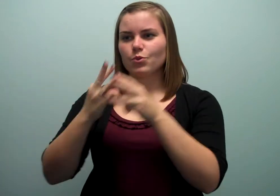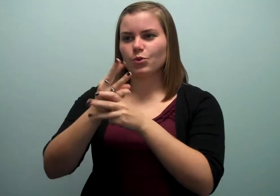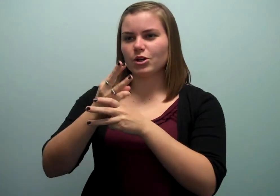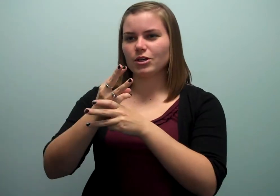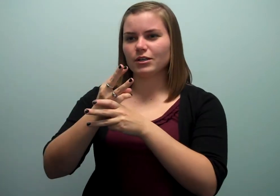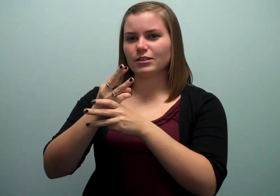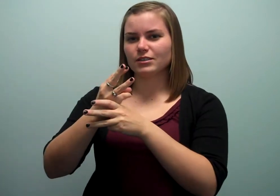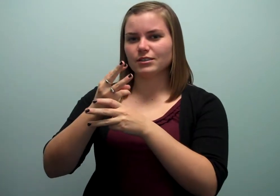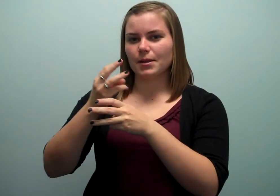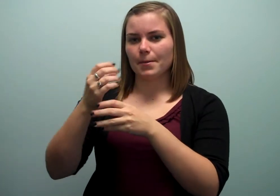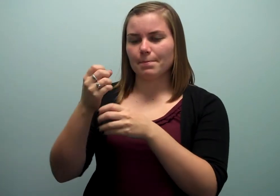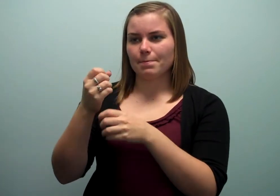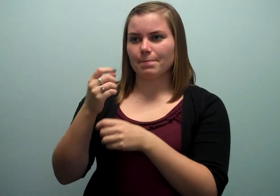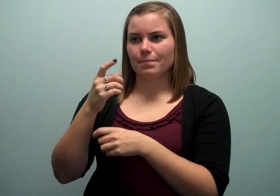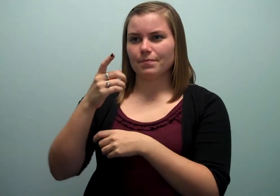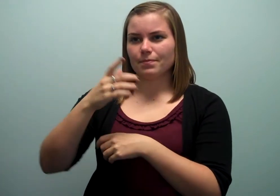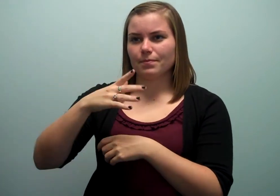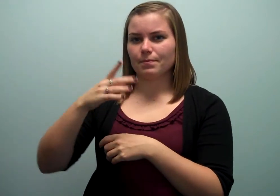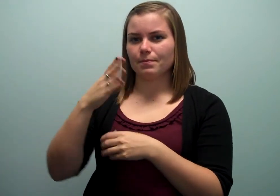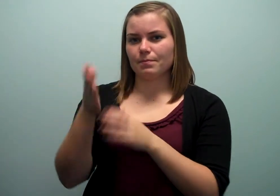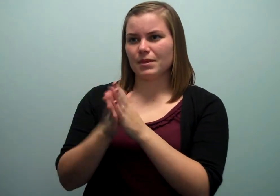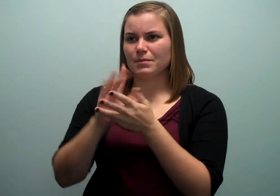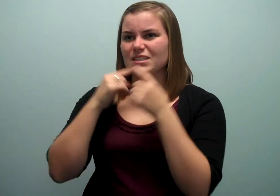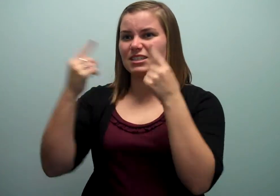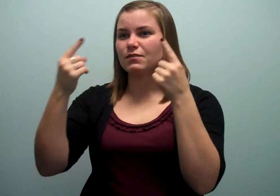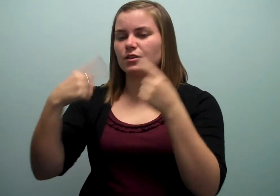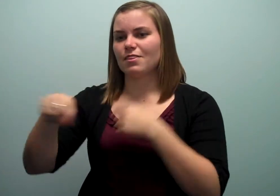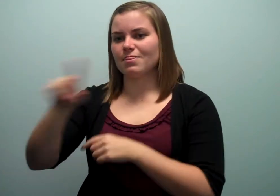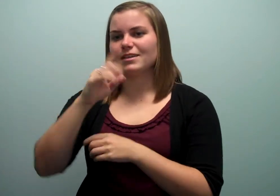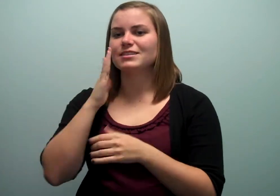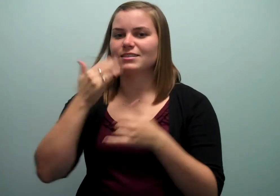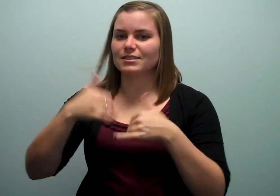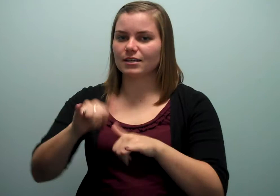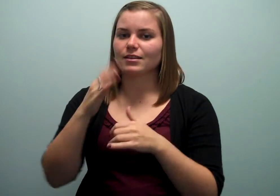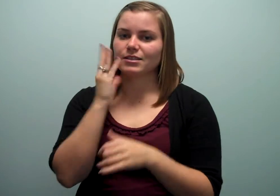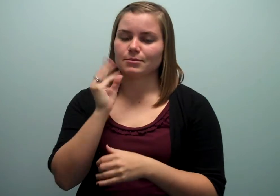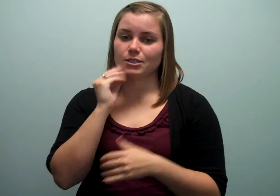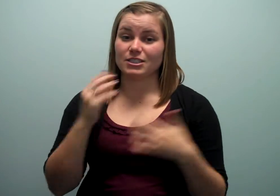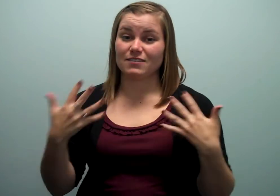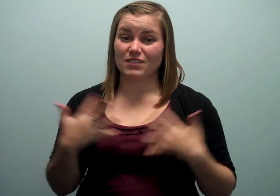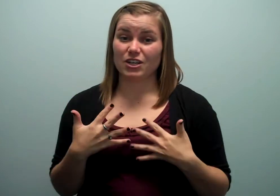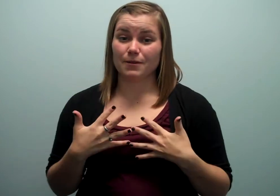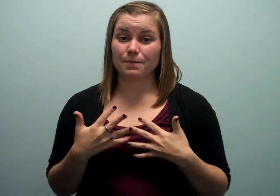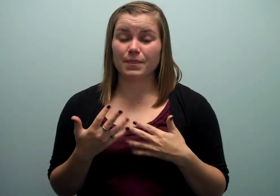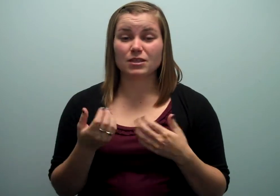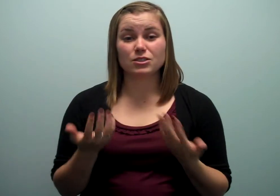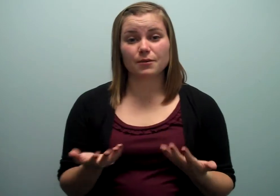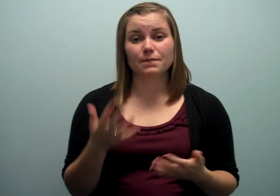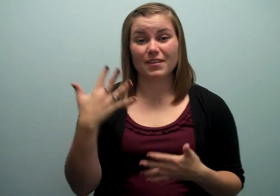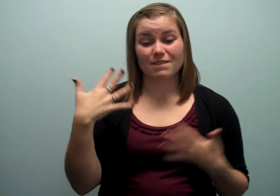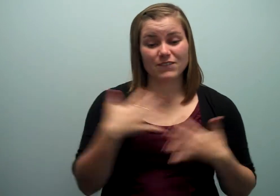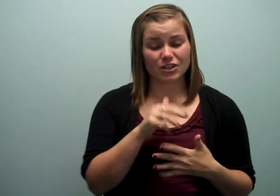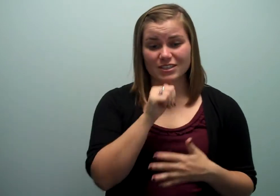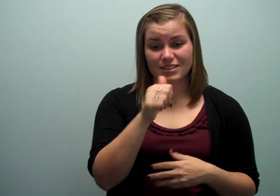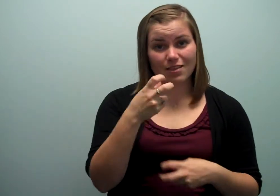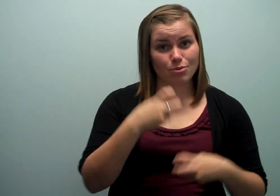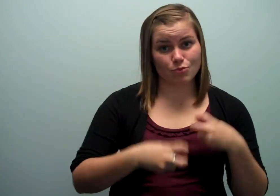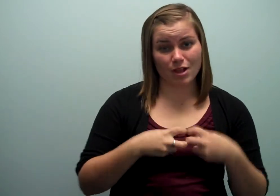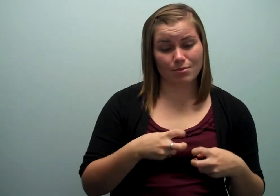reality, experience fear. Therefore, fear is not the problem. What we do